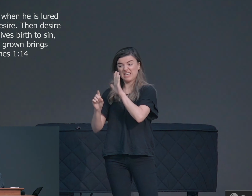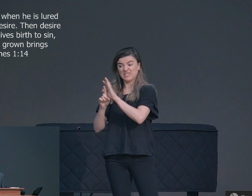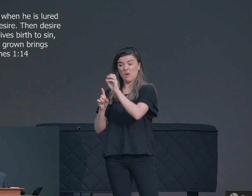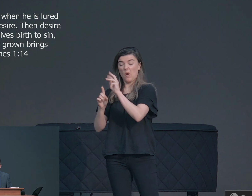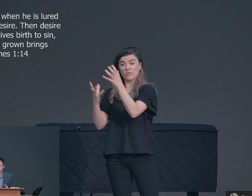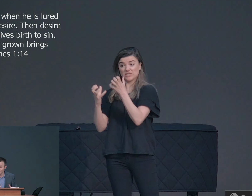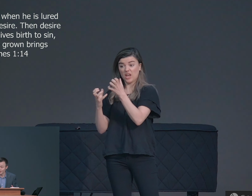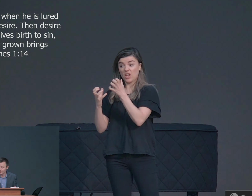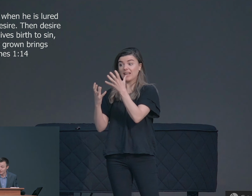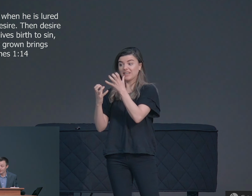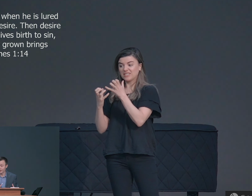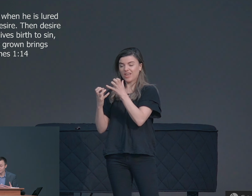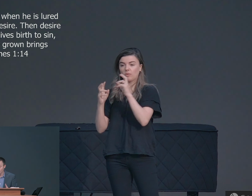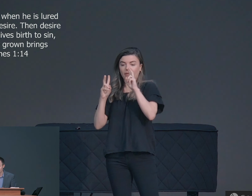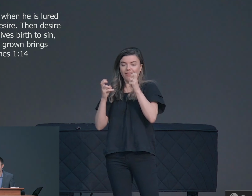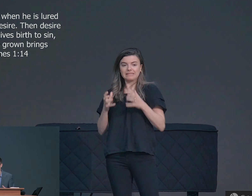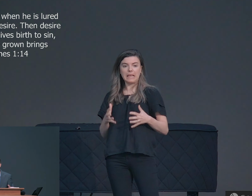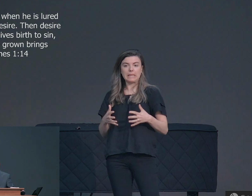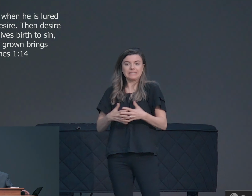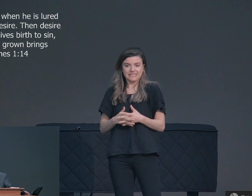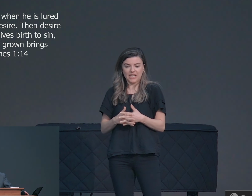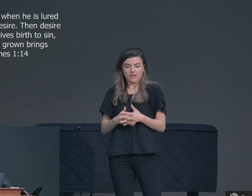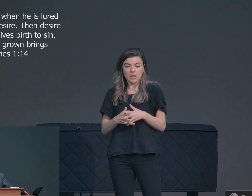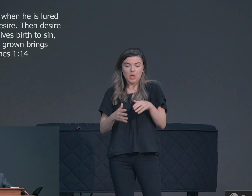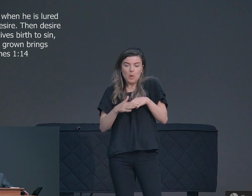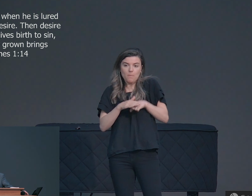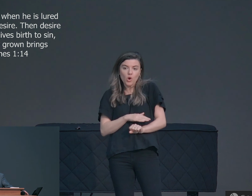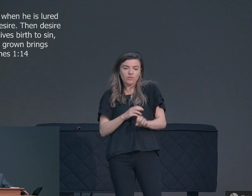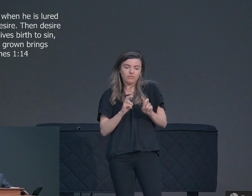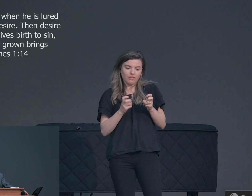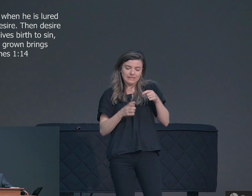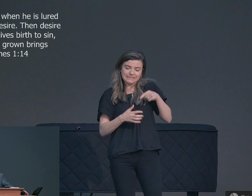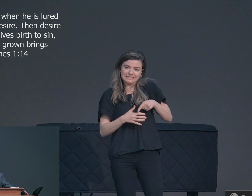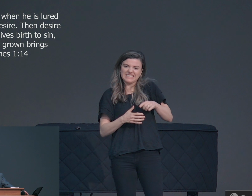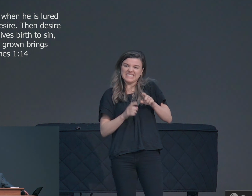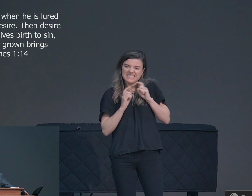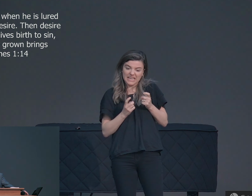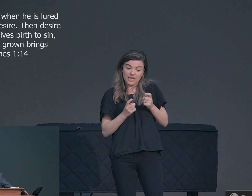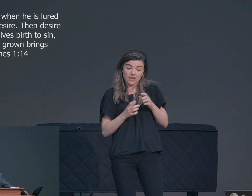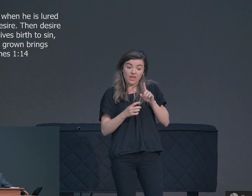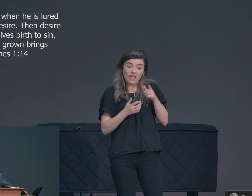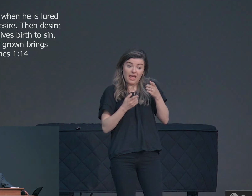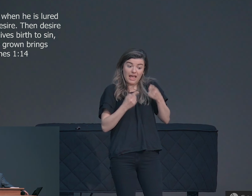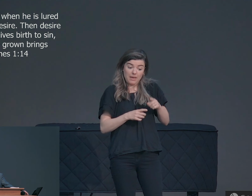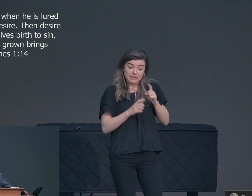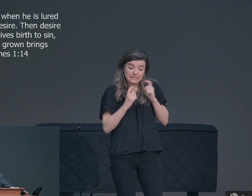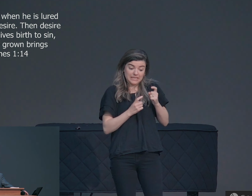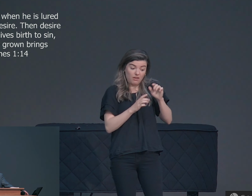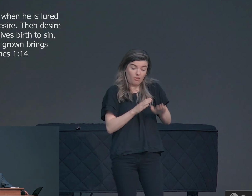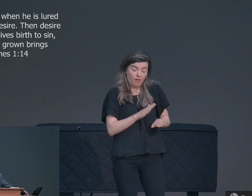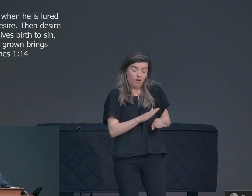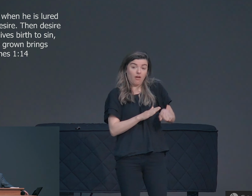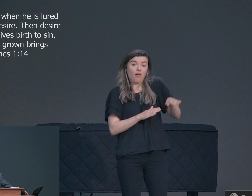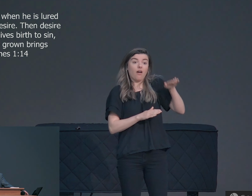desire, when it is conceived, gives birth to sin, and sin, when it is fully grown, brings forth